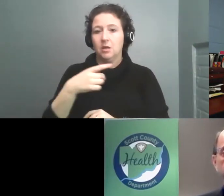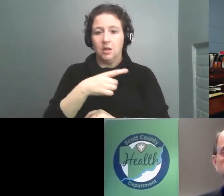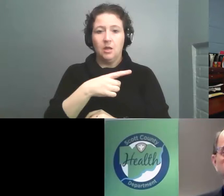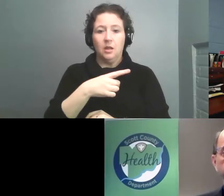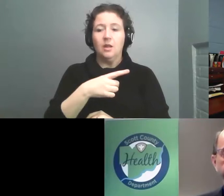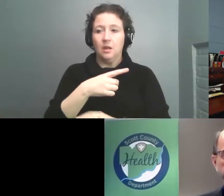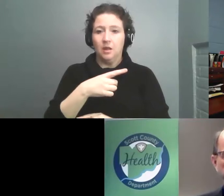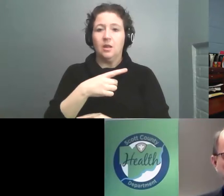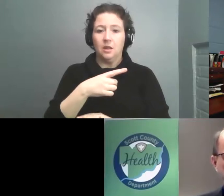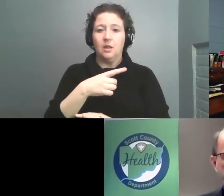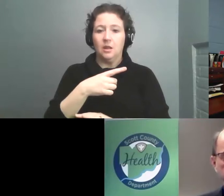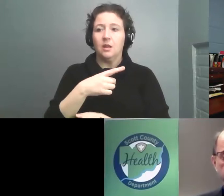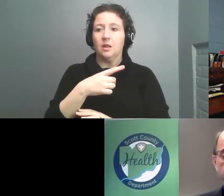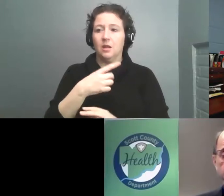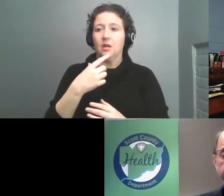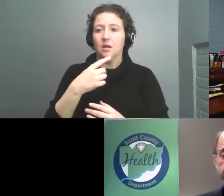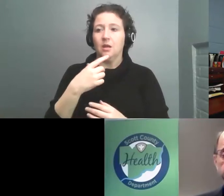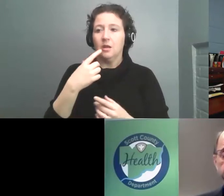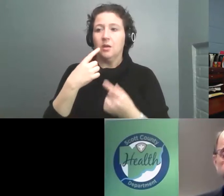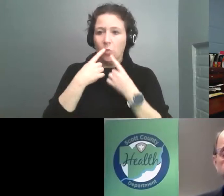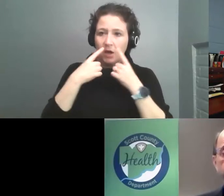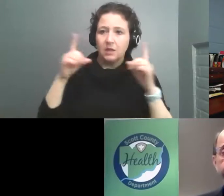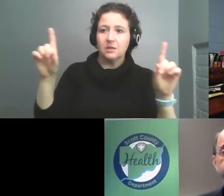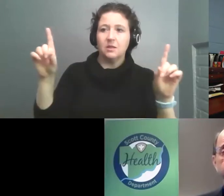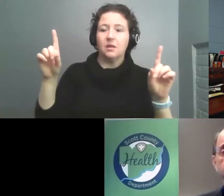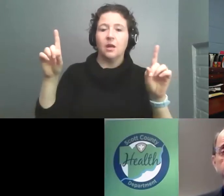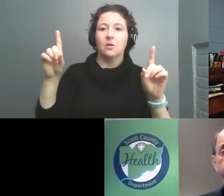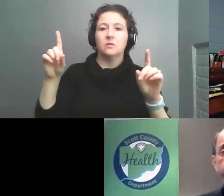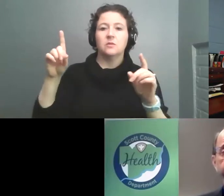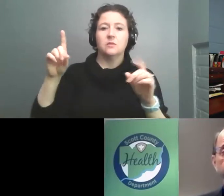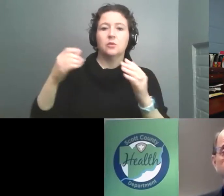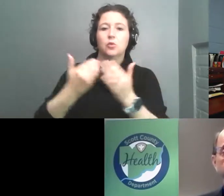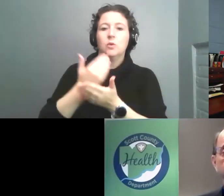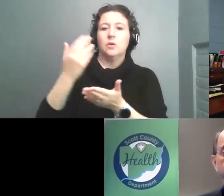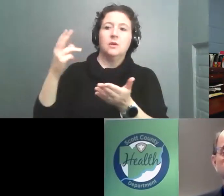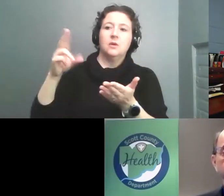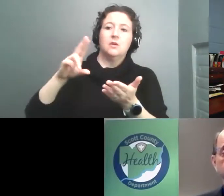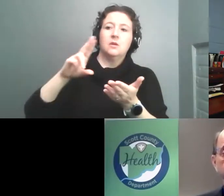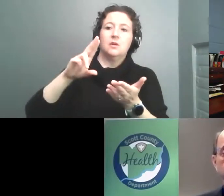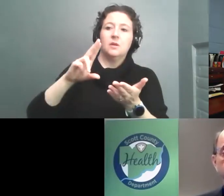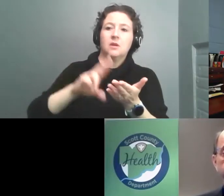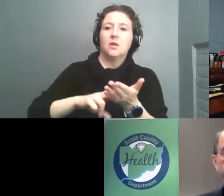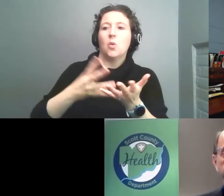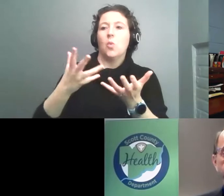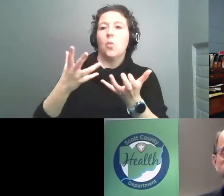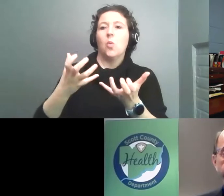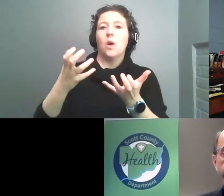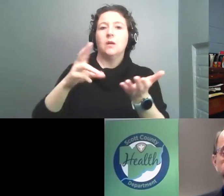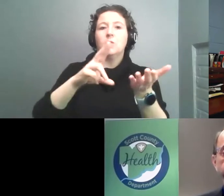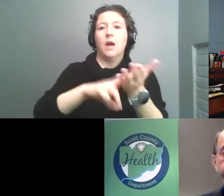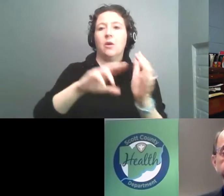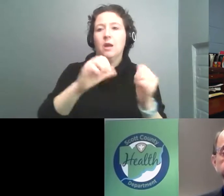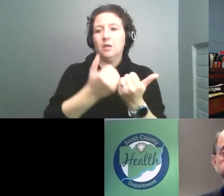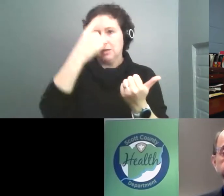for contact tracers, and there are a number of commercial firms who look to hire contact